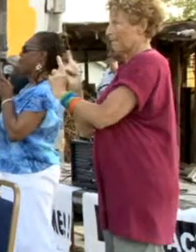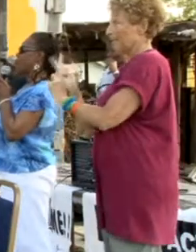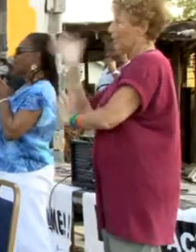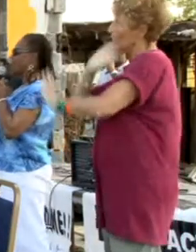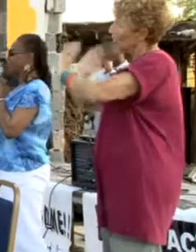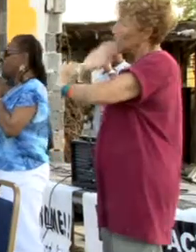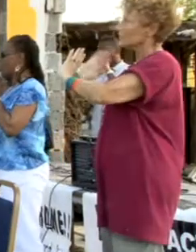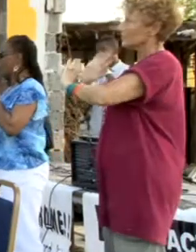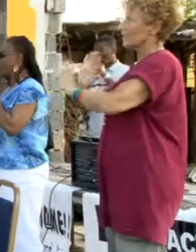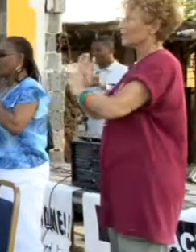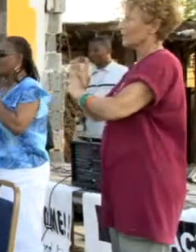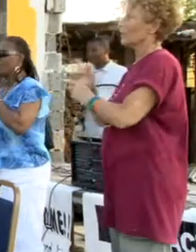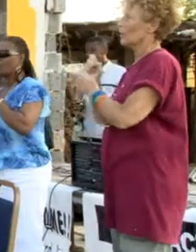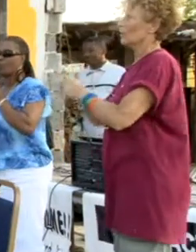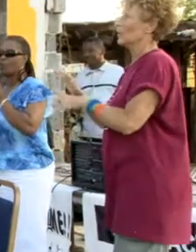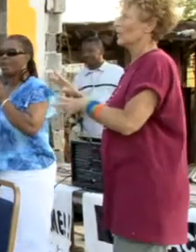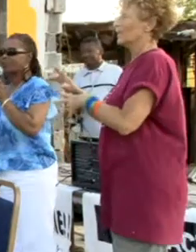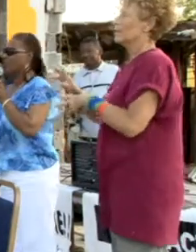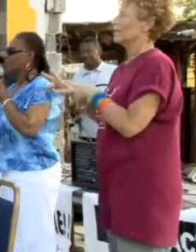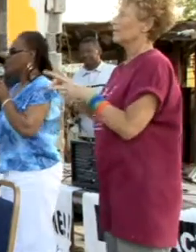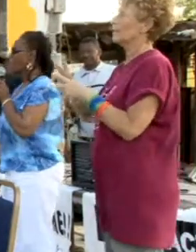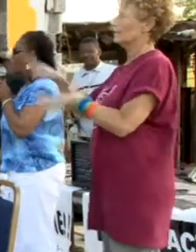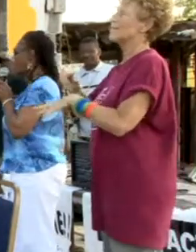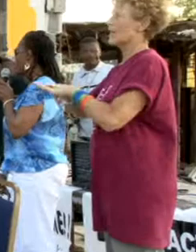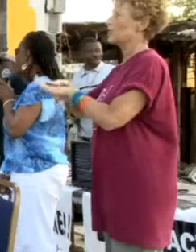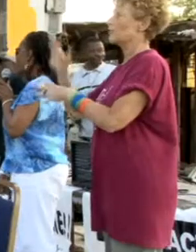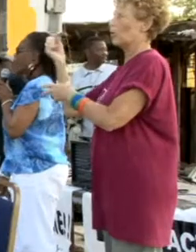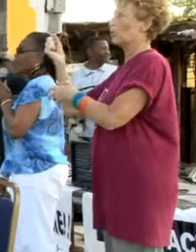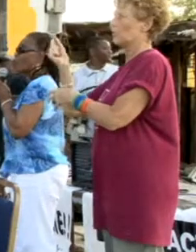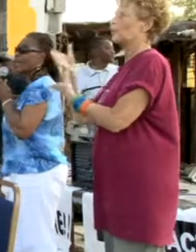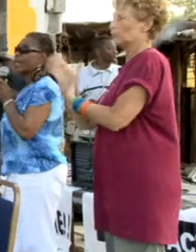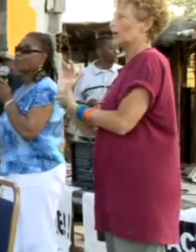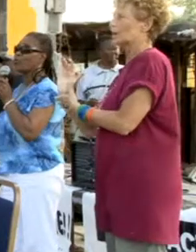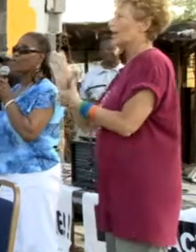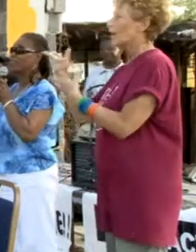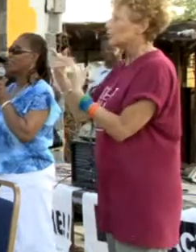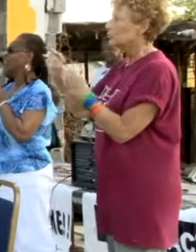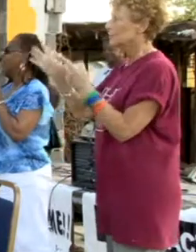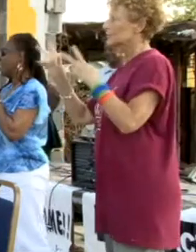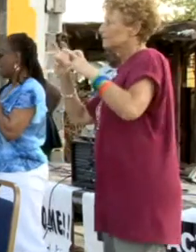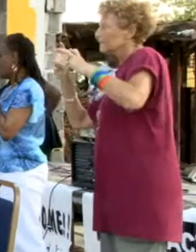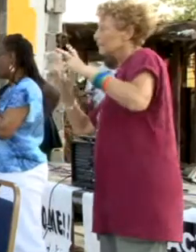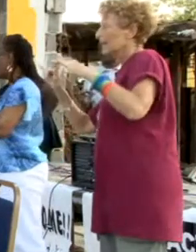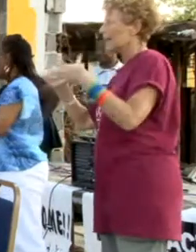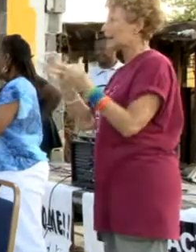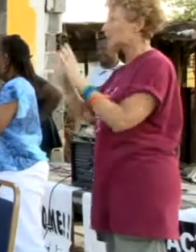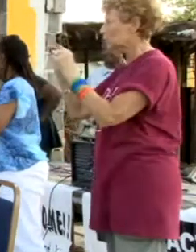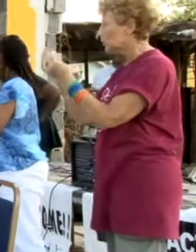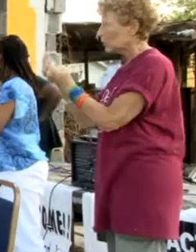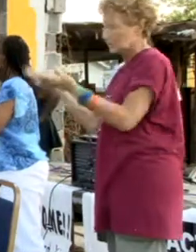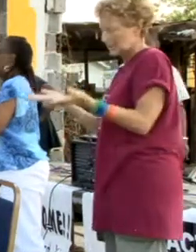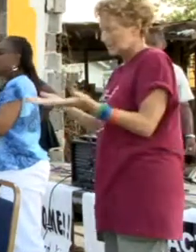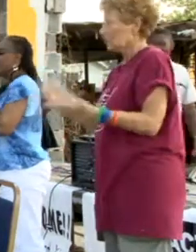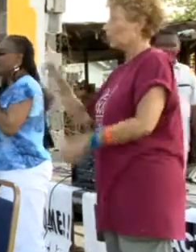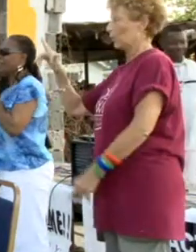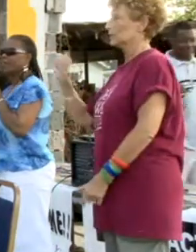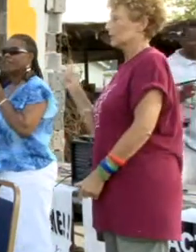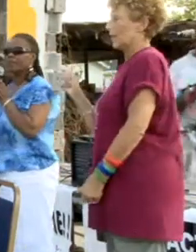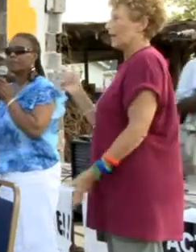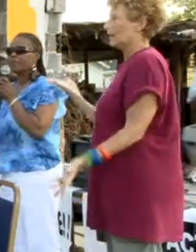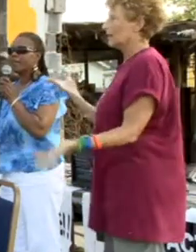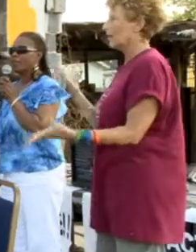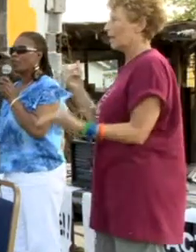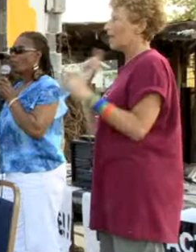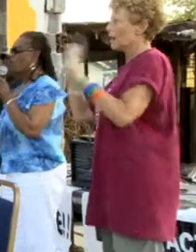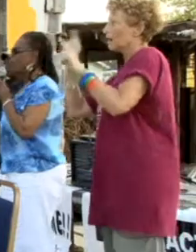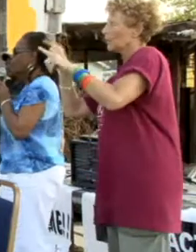long time ago in the struggle with the national welfare rights when I was trying to find out how to organize one here in Louisiana. And I went to a lot of